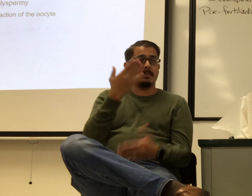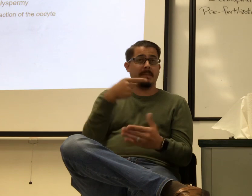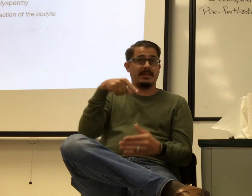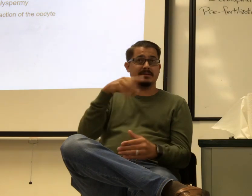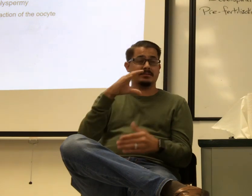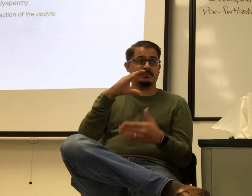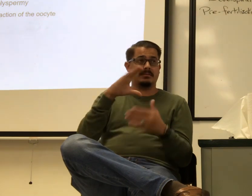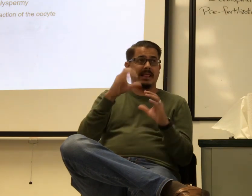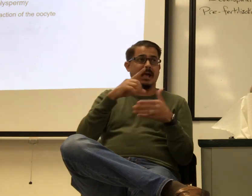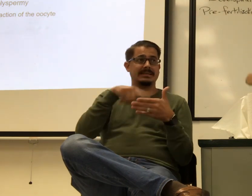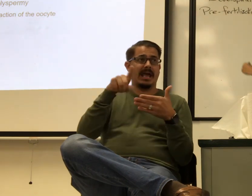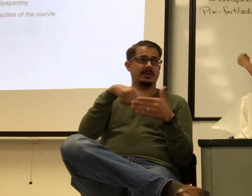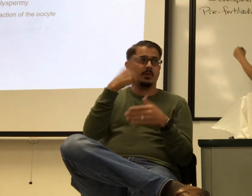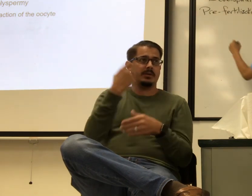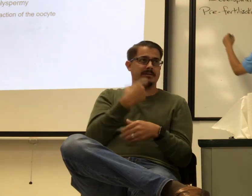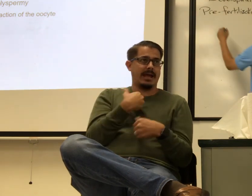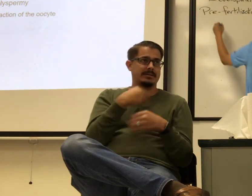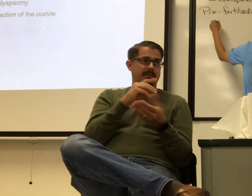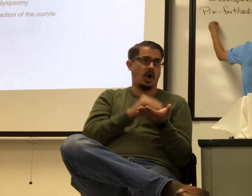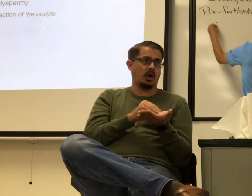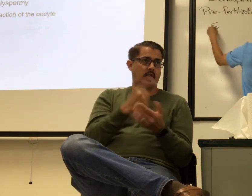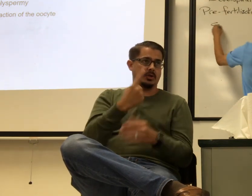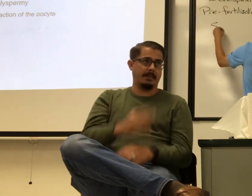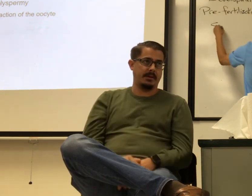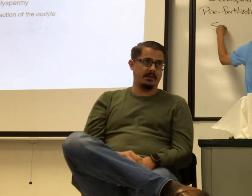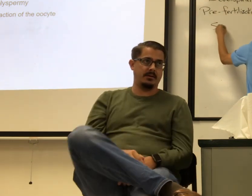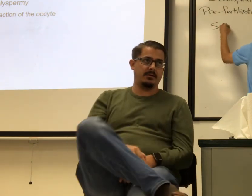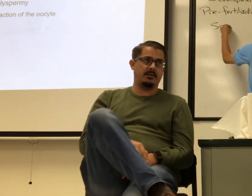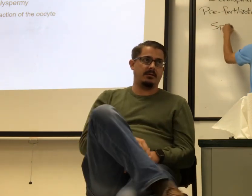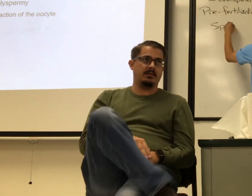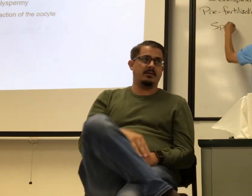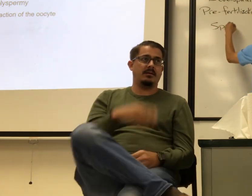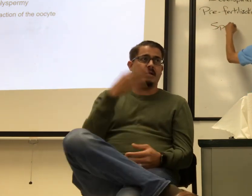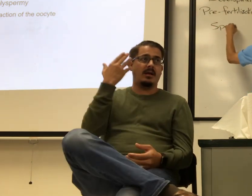For sperm capacitation.